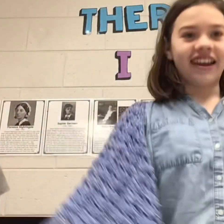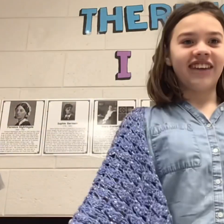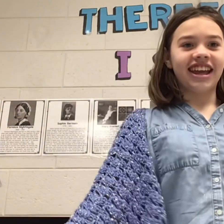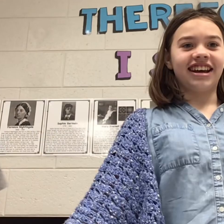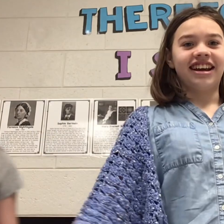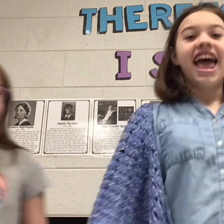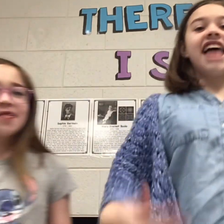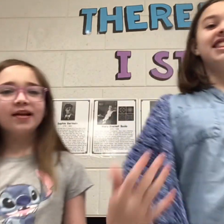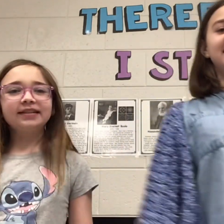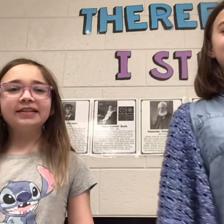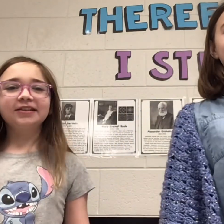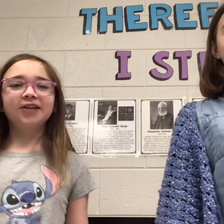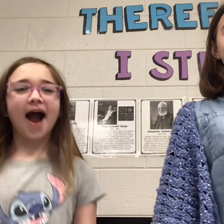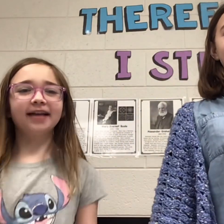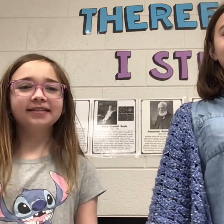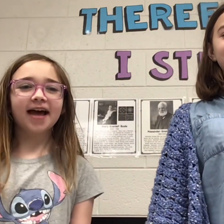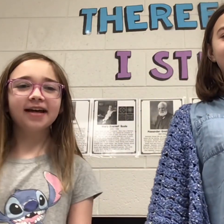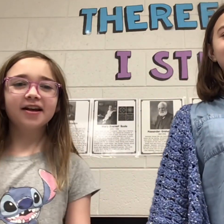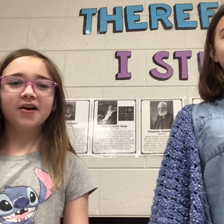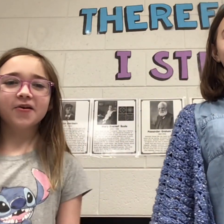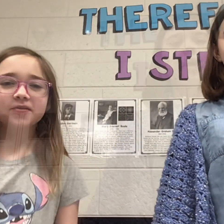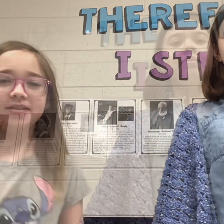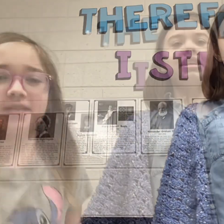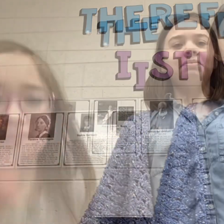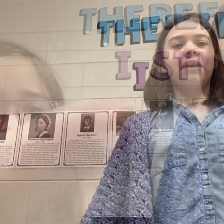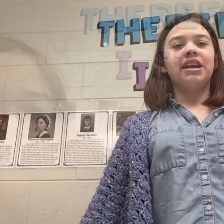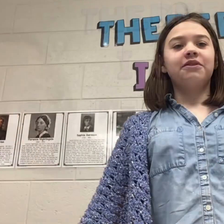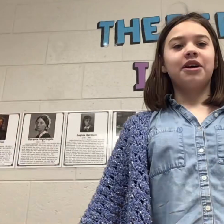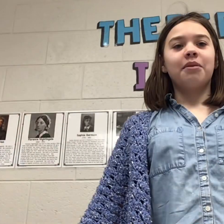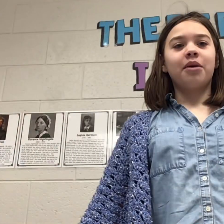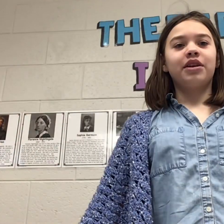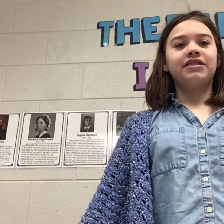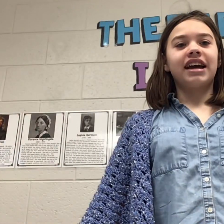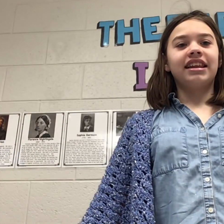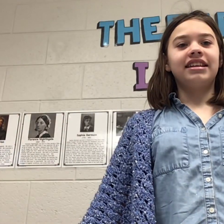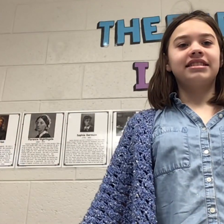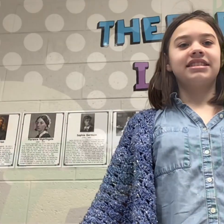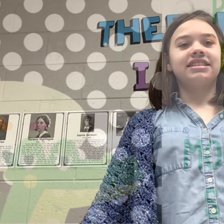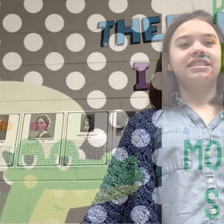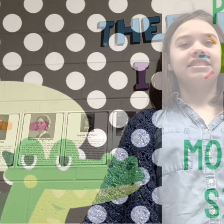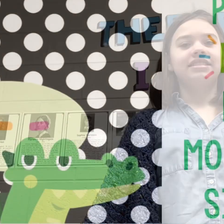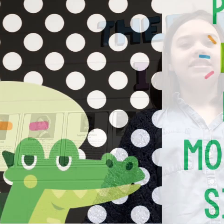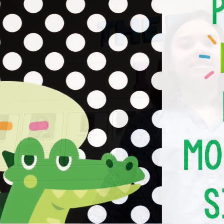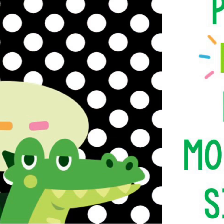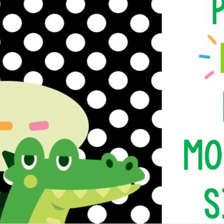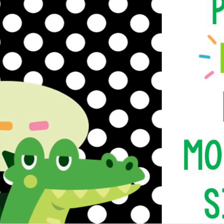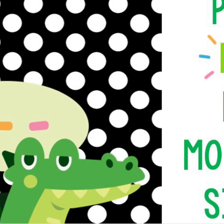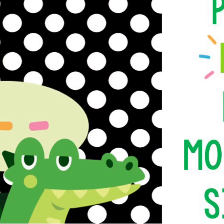I'm Hannah. And this is your Dragon Den News. Please pause for a moment of silence.